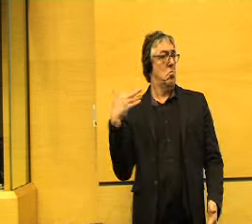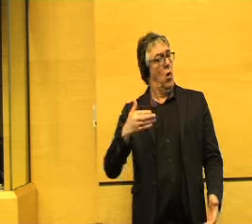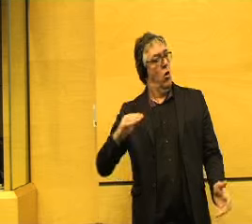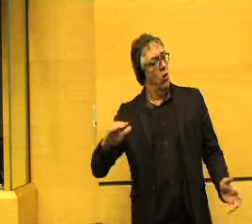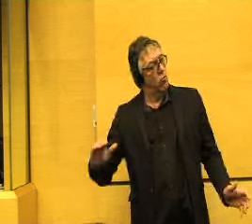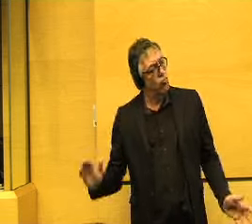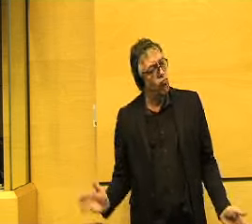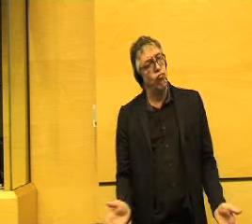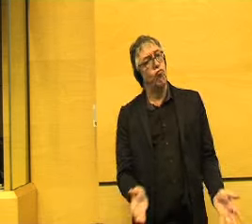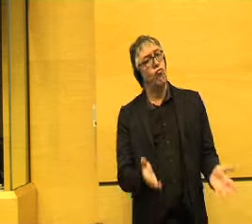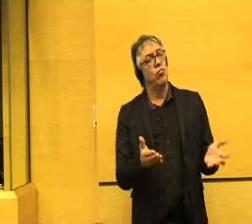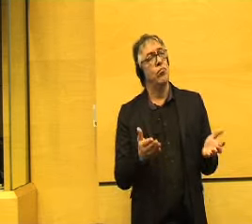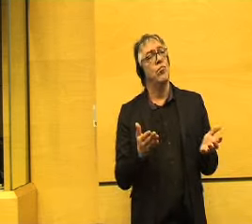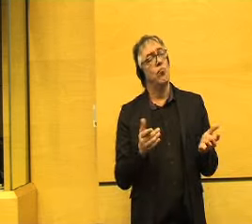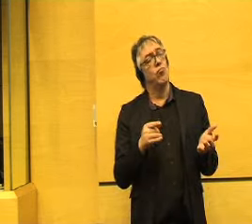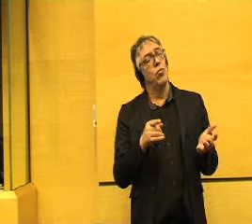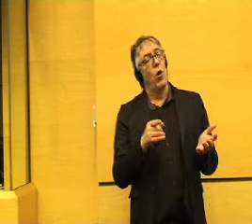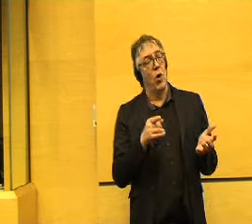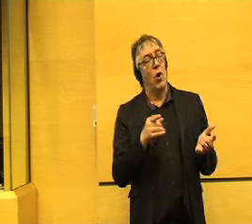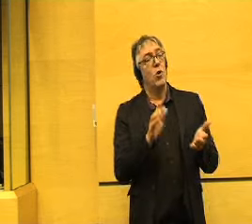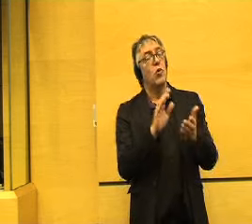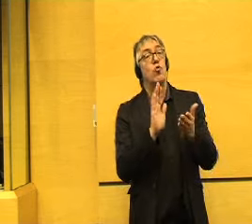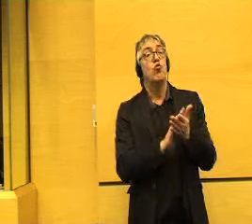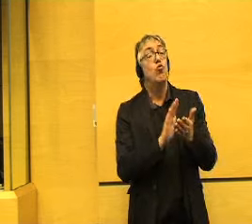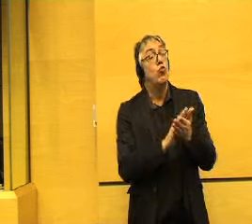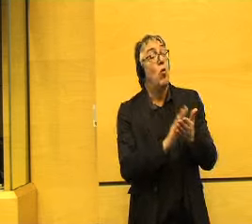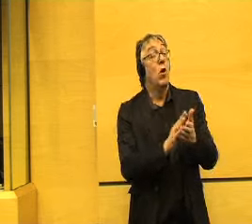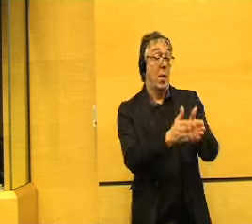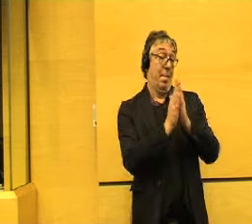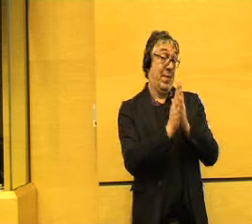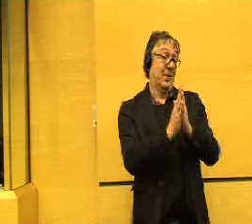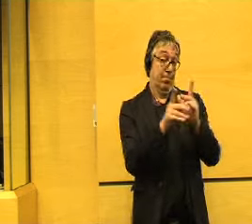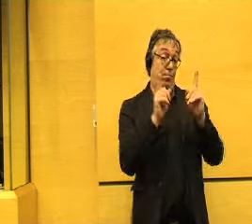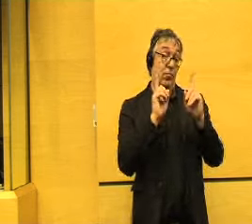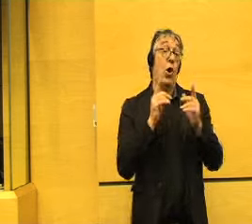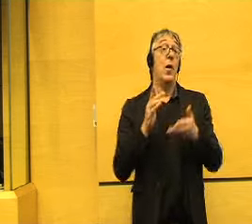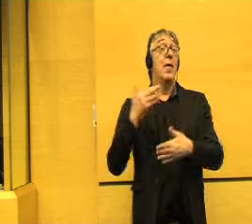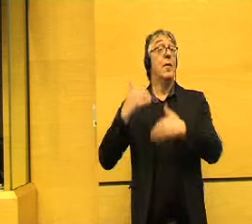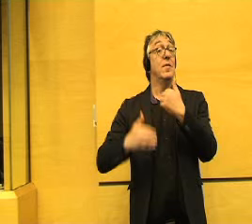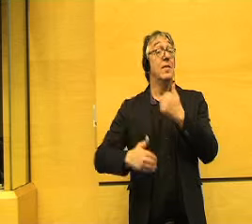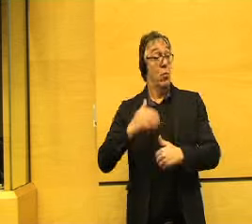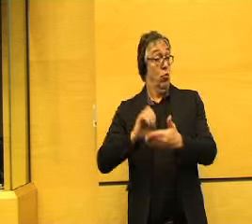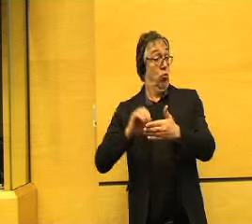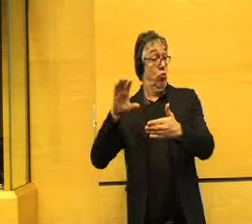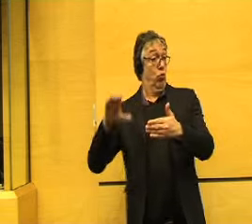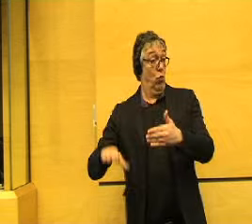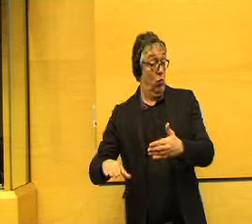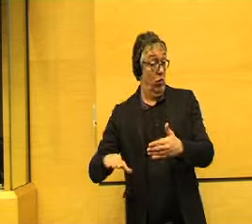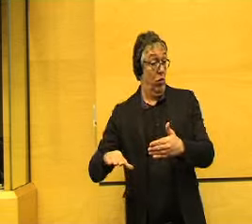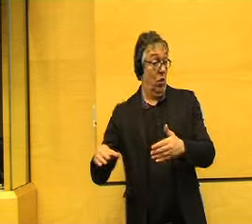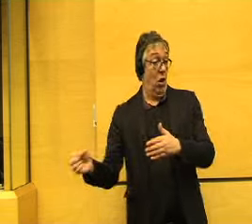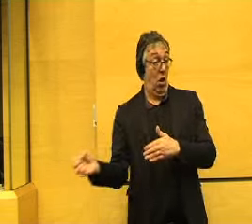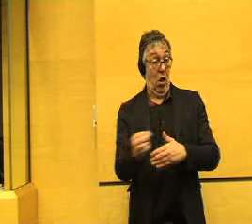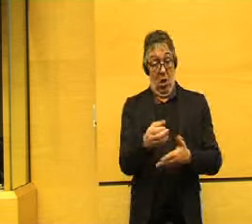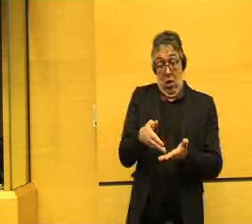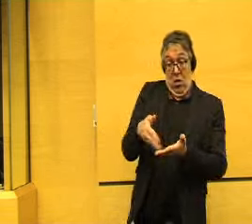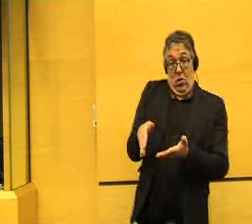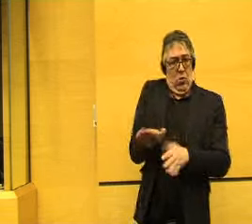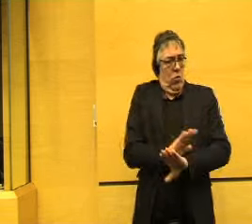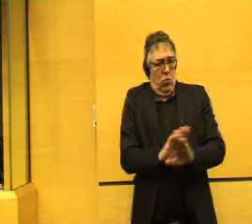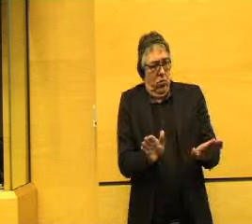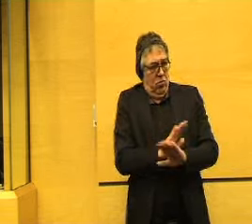denying denying admissions to students with disabilities, and what sanctions are in place against such